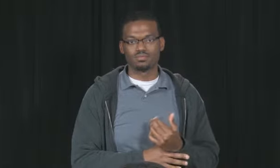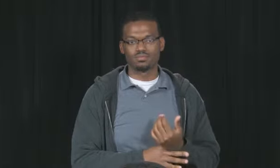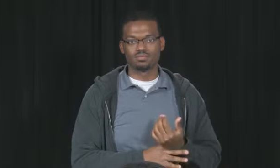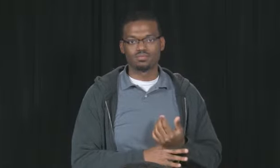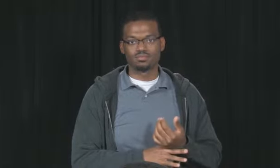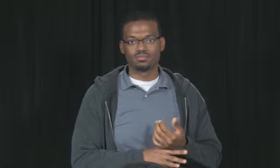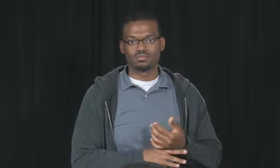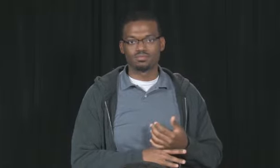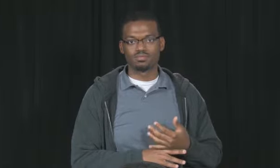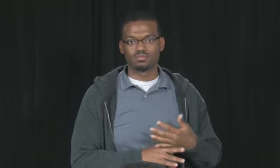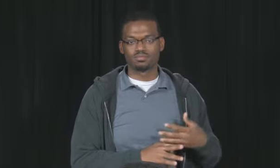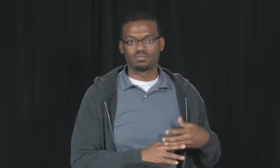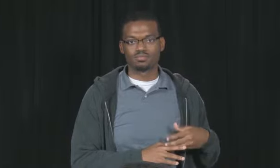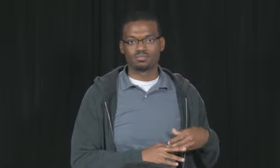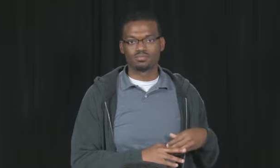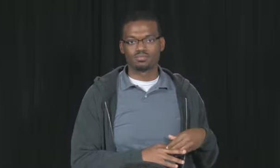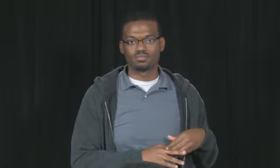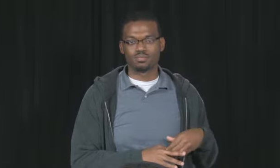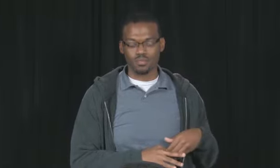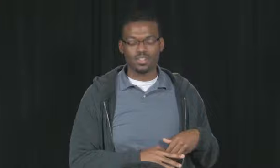Yeah. And you're close. You're getting very close to that. Try it again. Okay.